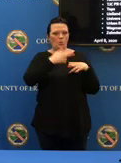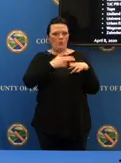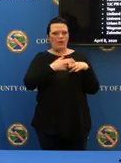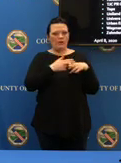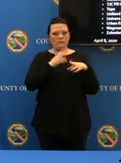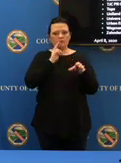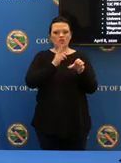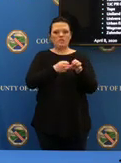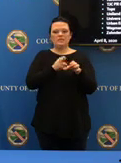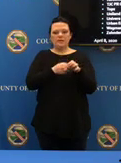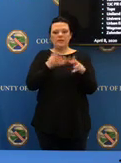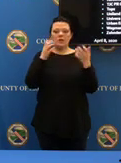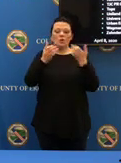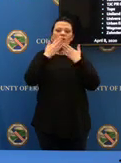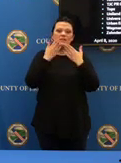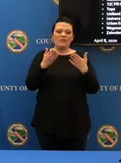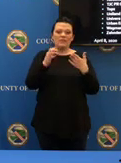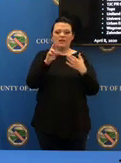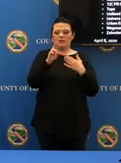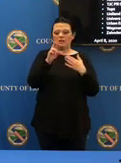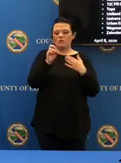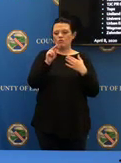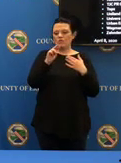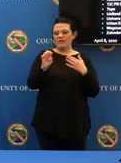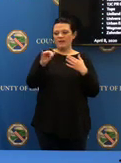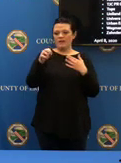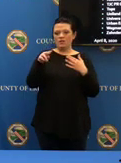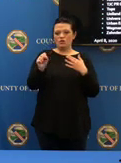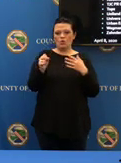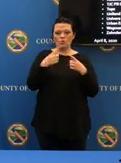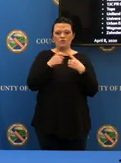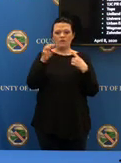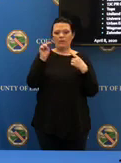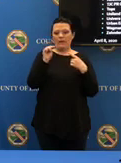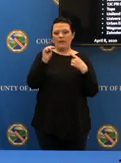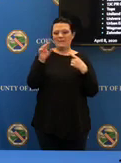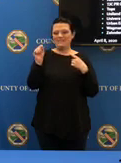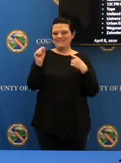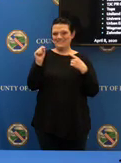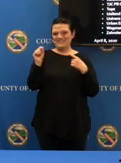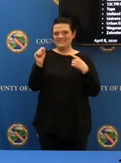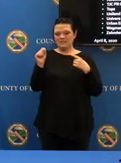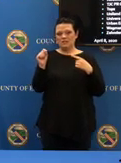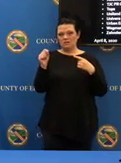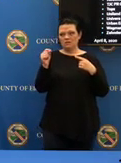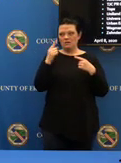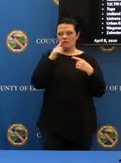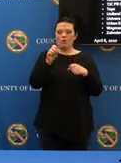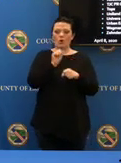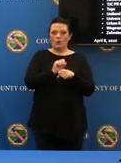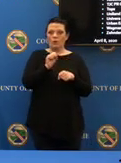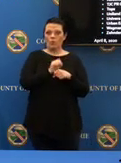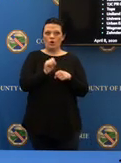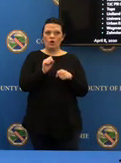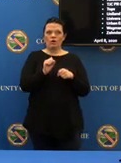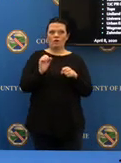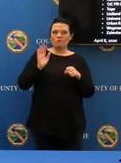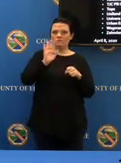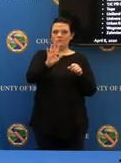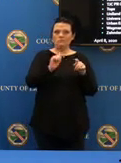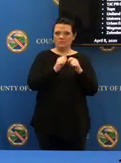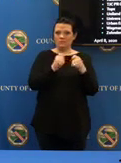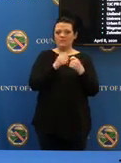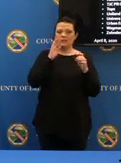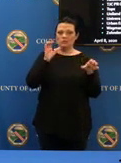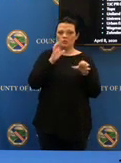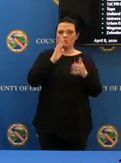participating. And I want to thank Renee Jones from M&T for the work that I know his team will be putting together and